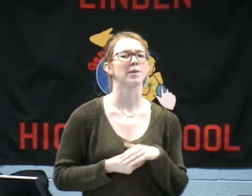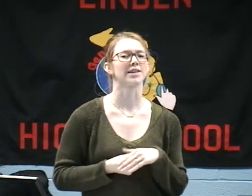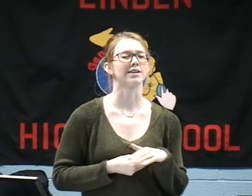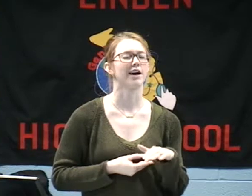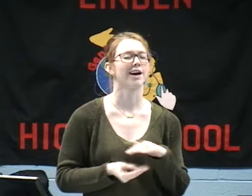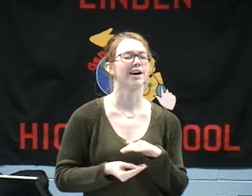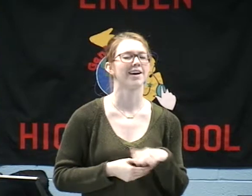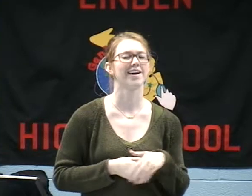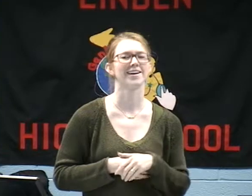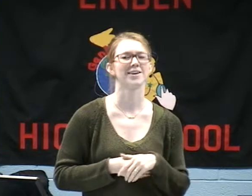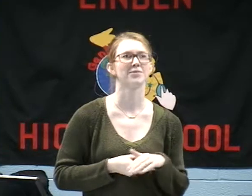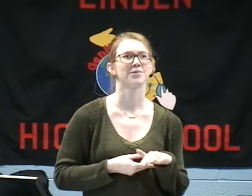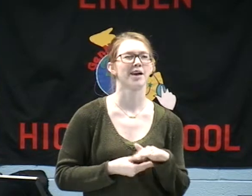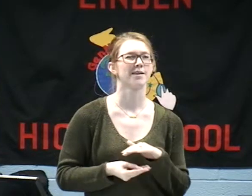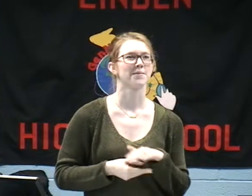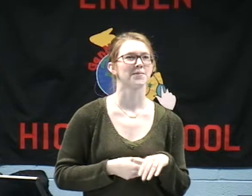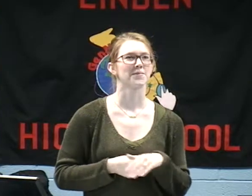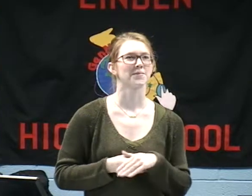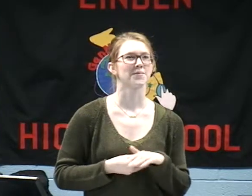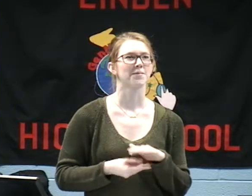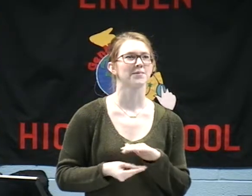best. Just goes blink.